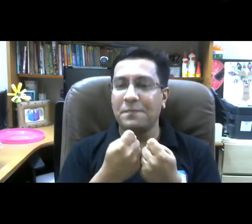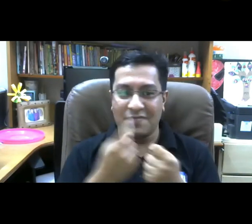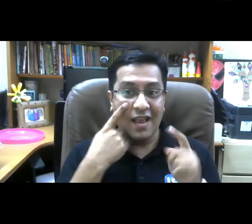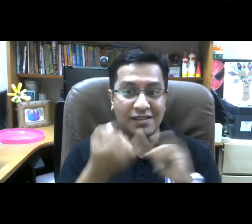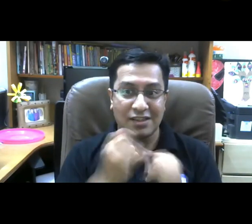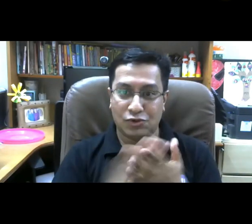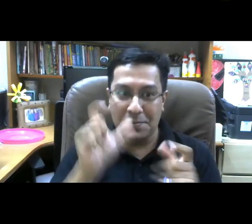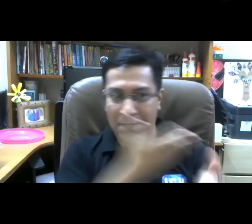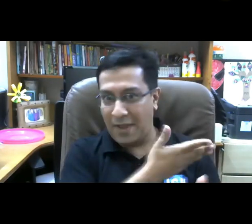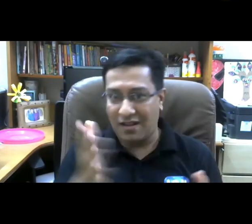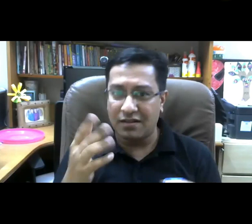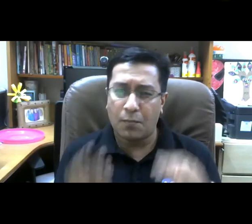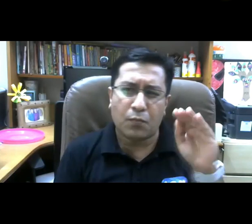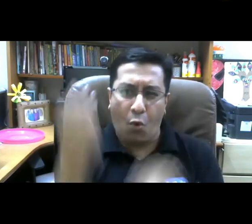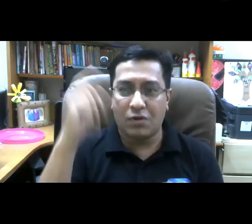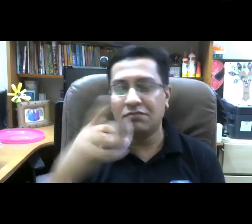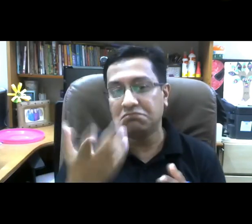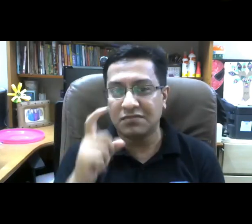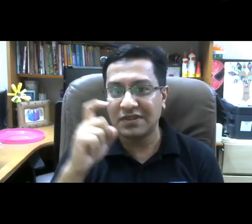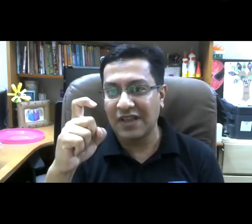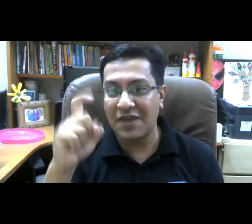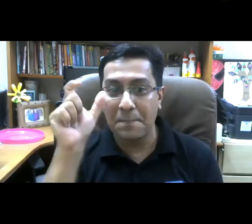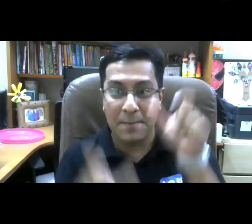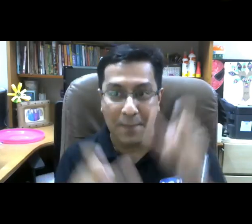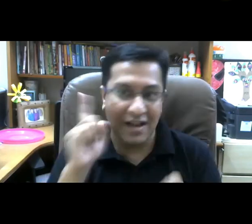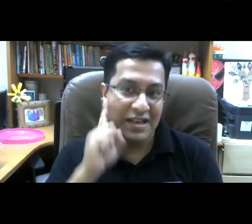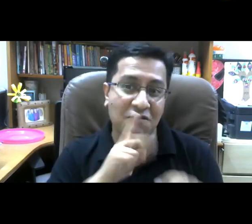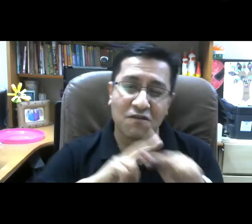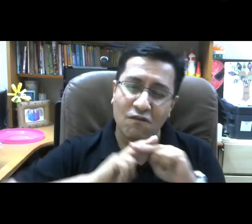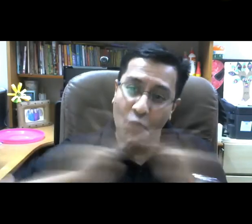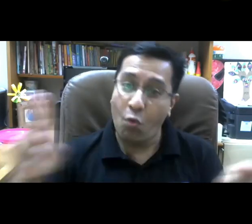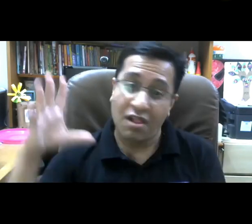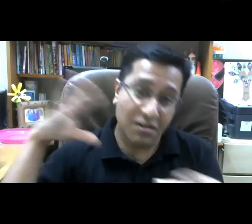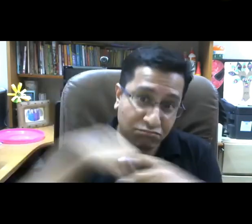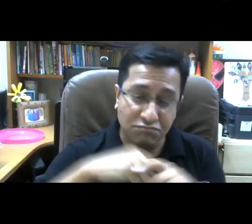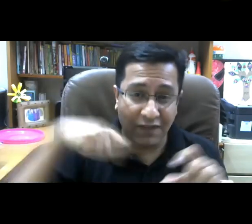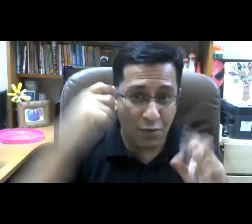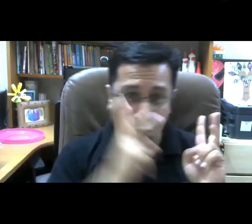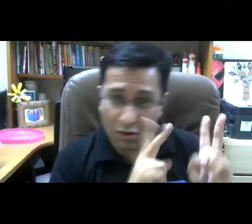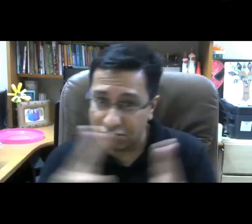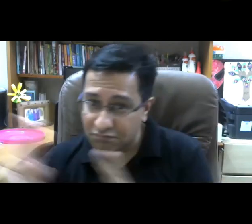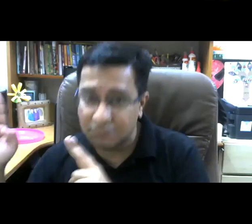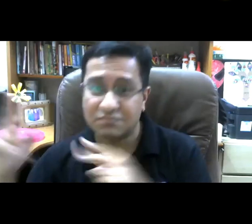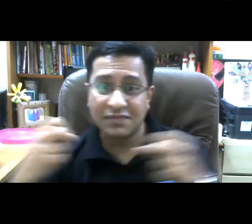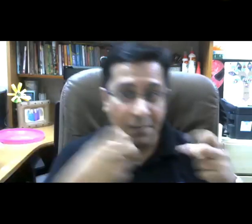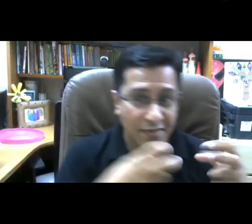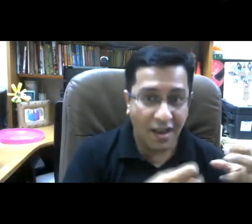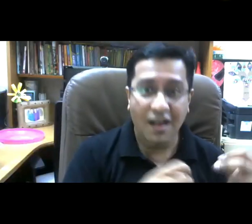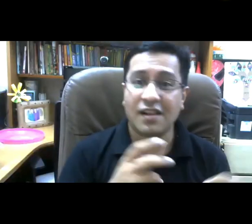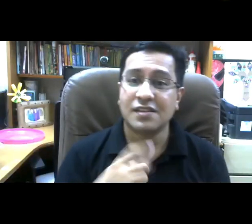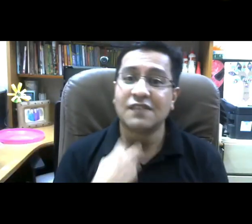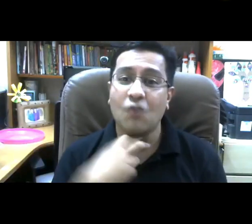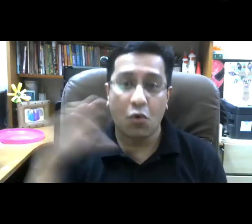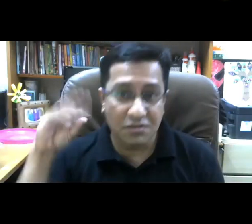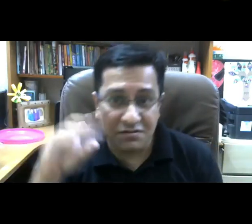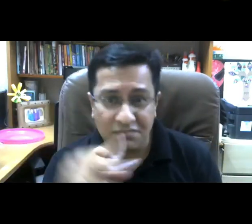Just in a brief, I would like to tell you about my team. This is my team. It's 7 people are deaf and who are fully involved in the